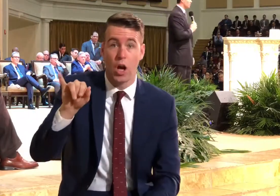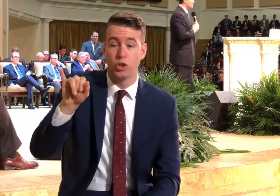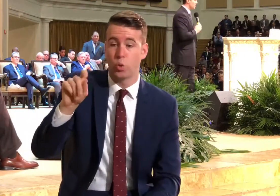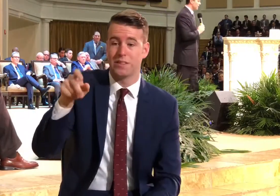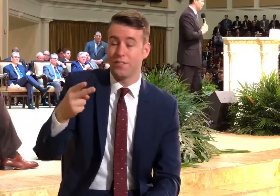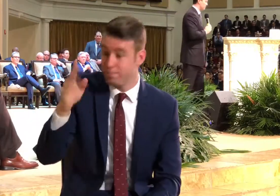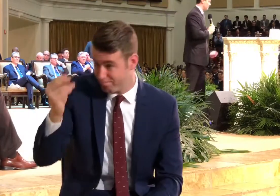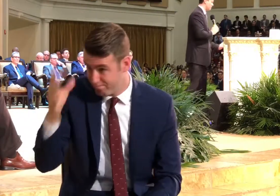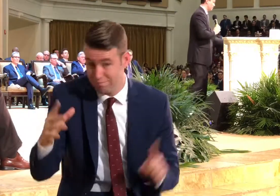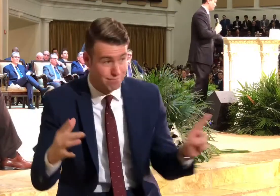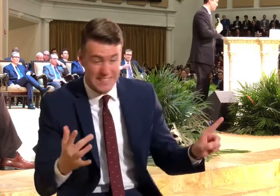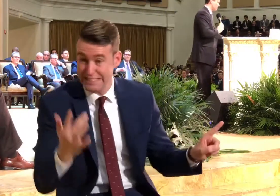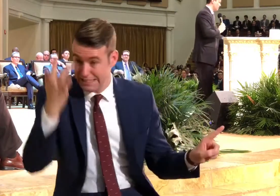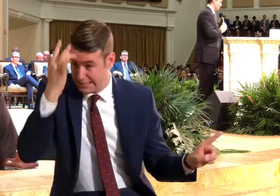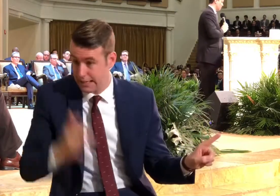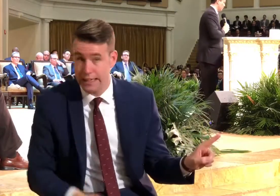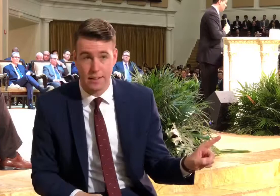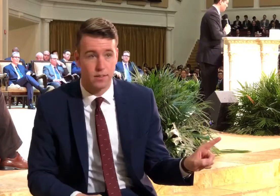We've seen,